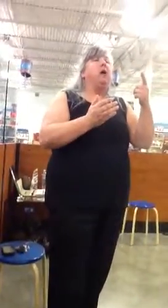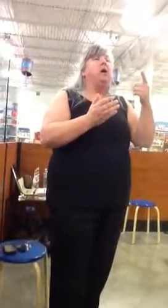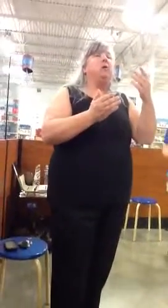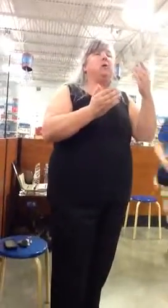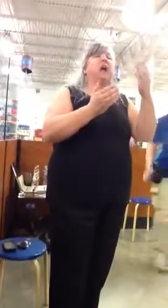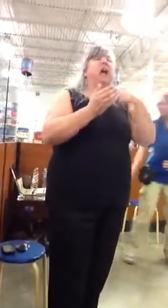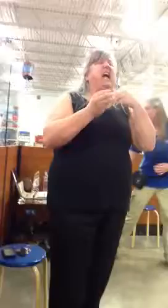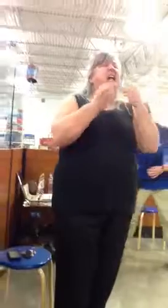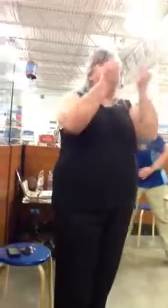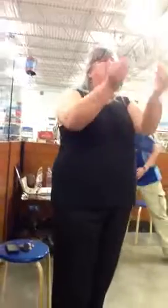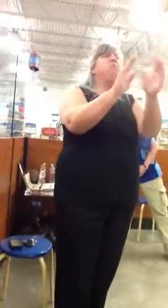right?